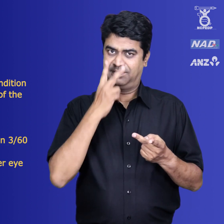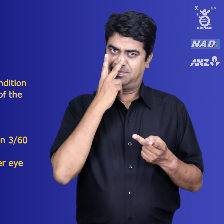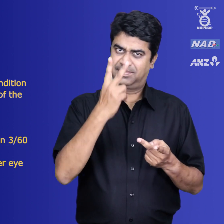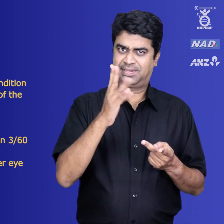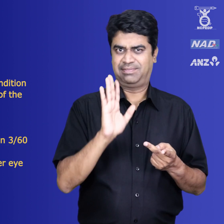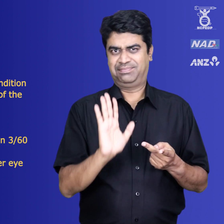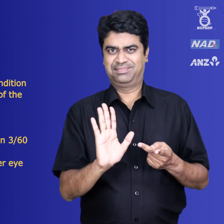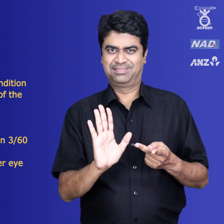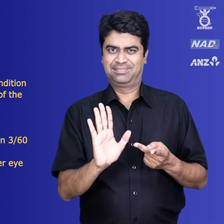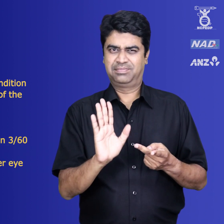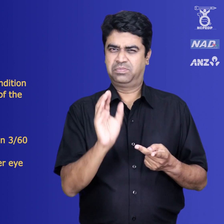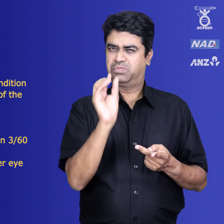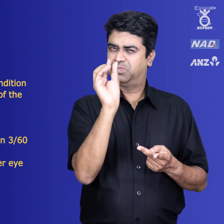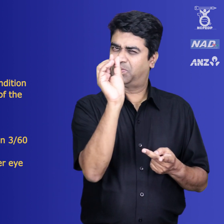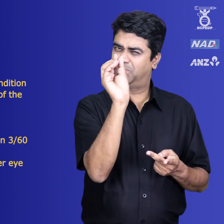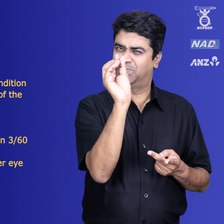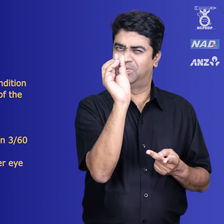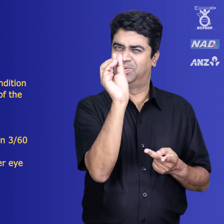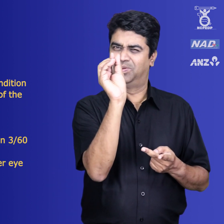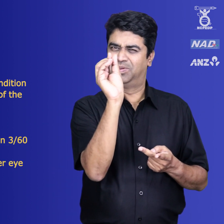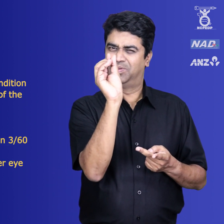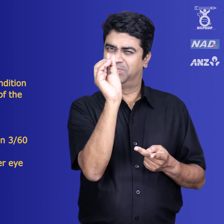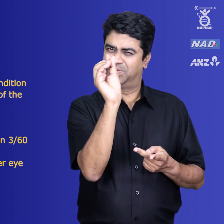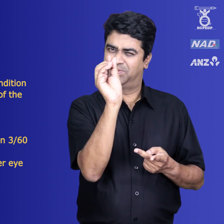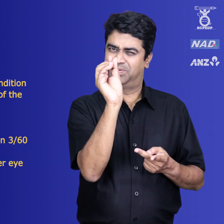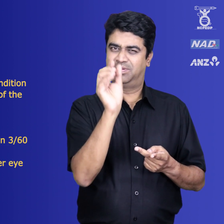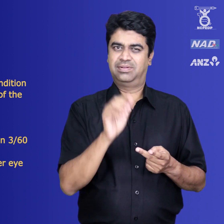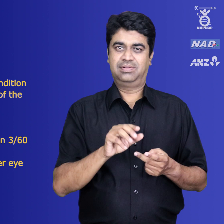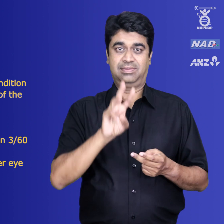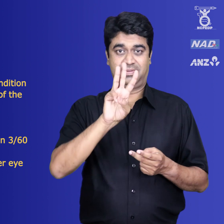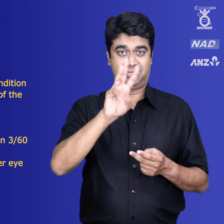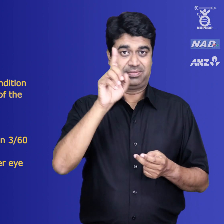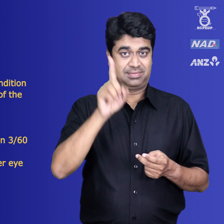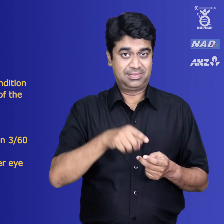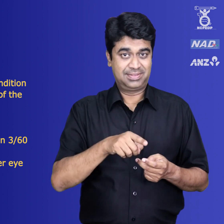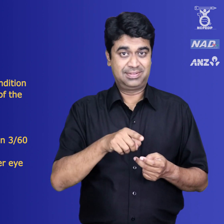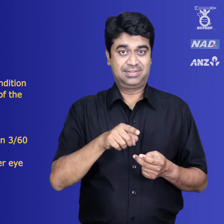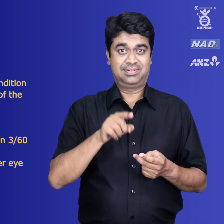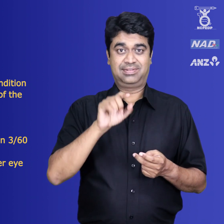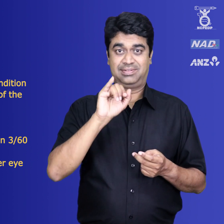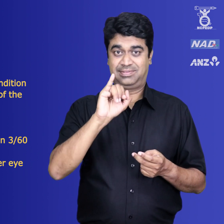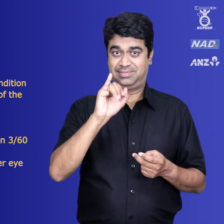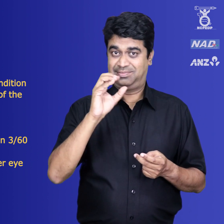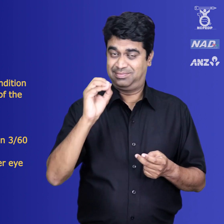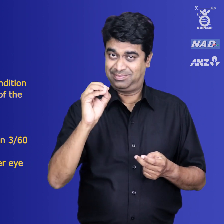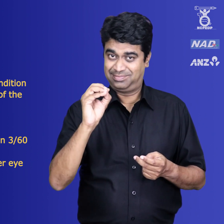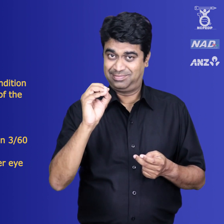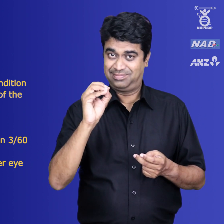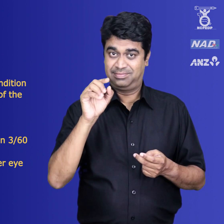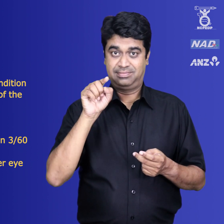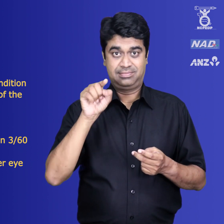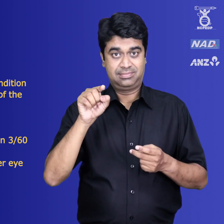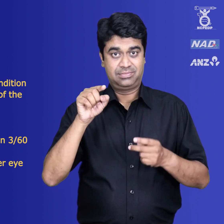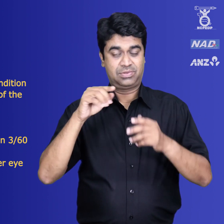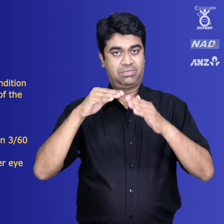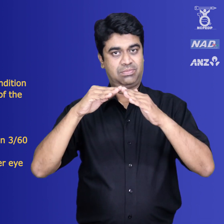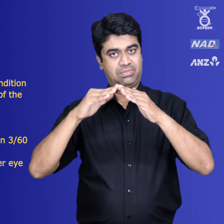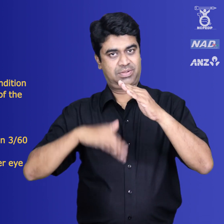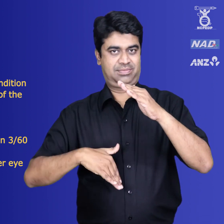visual acuity less than 3/60 or less than 10/200, Snellen in the better